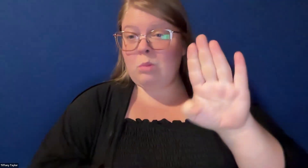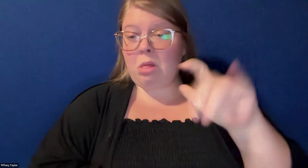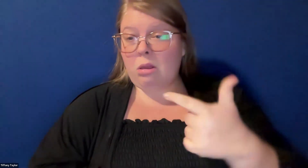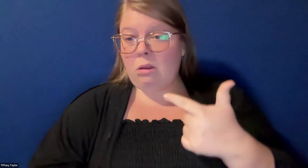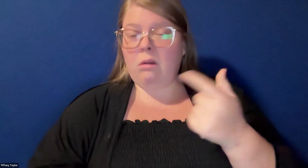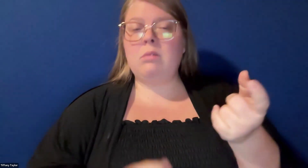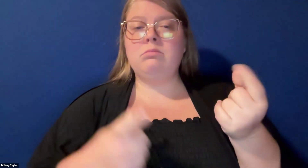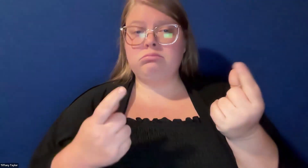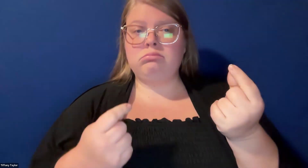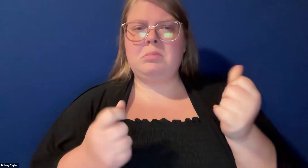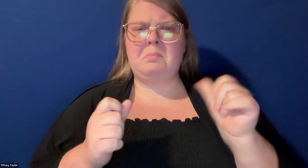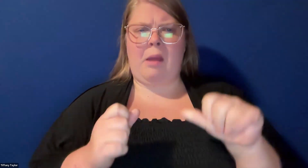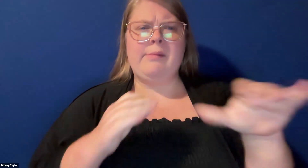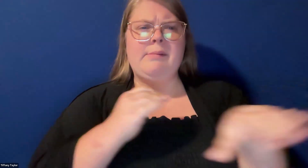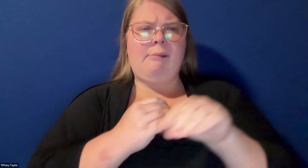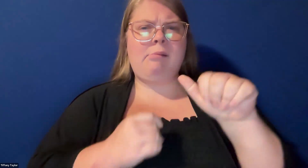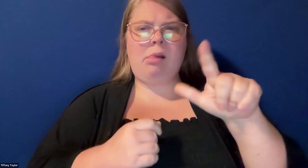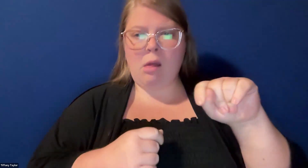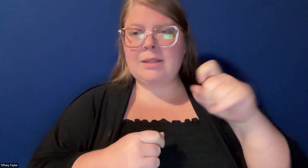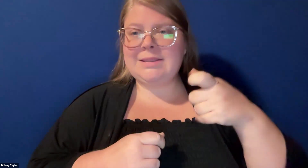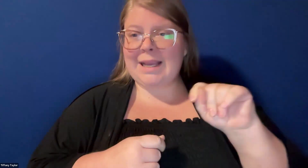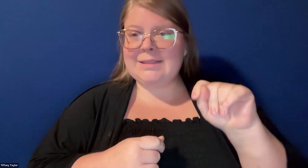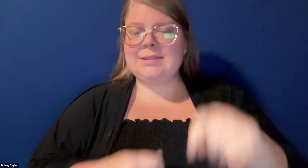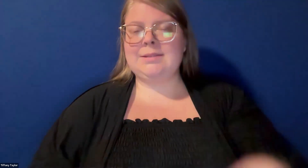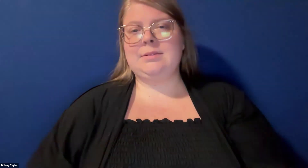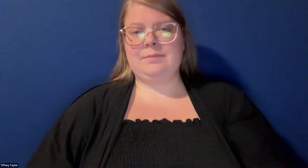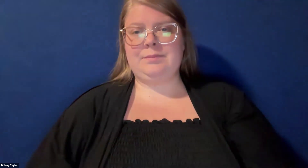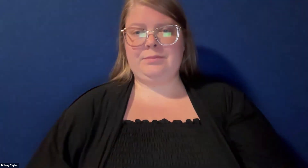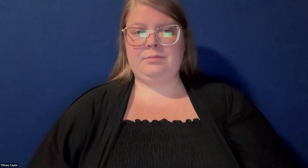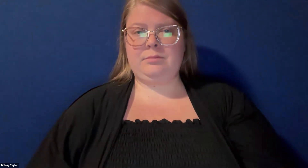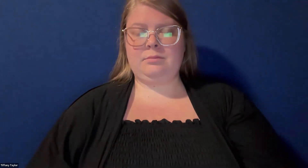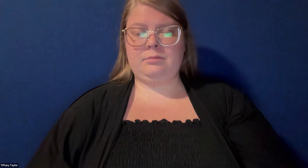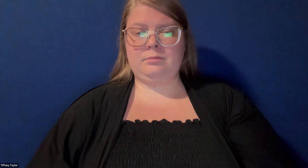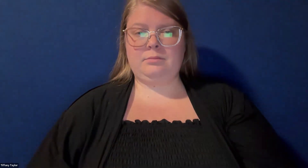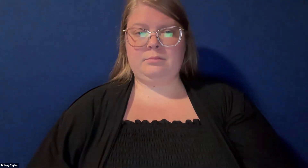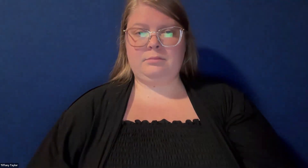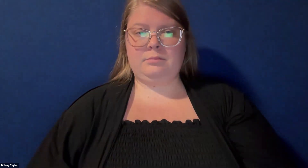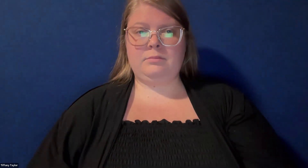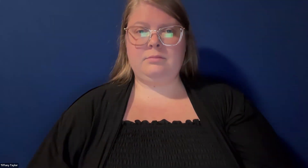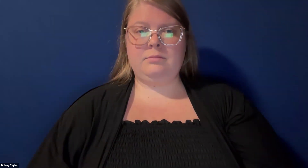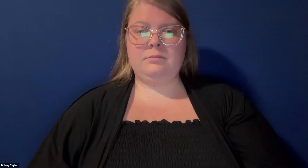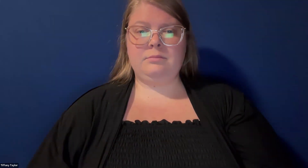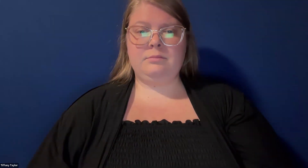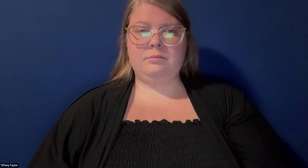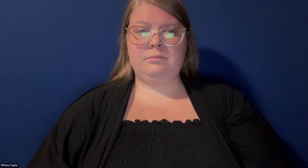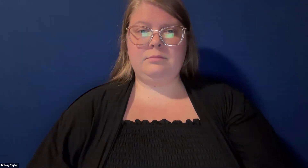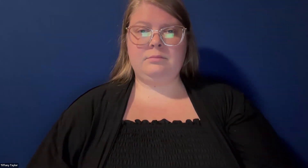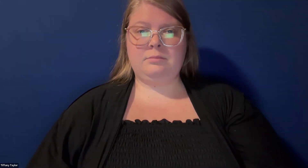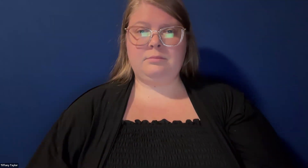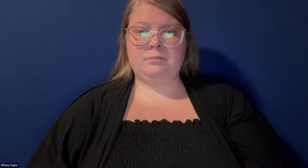add alternative text for your for that image. So it actually in this way you are